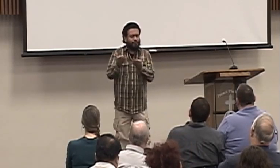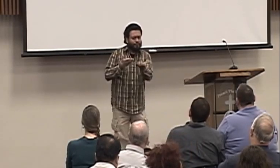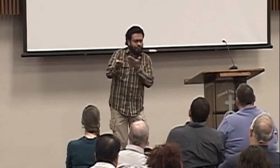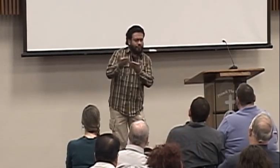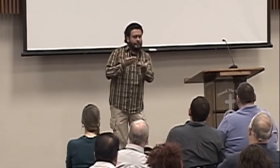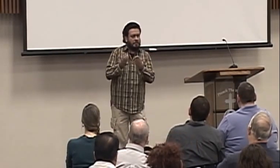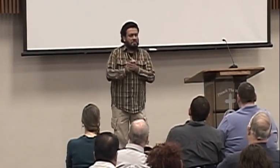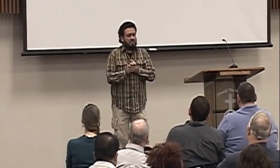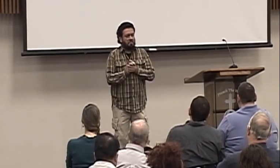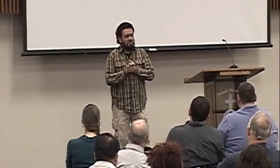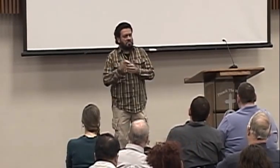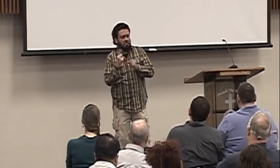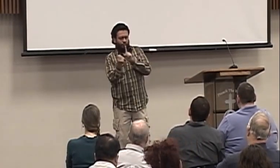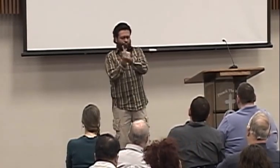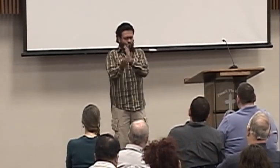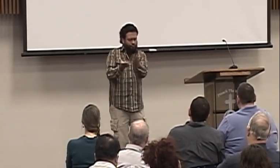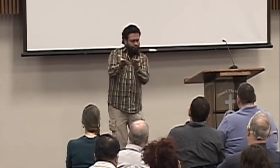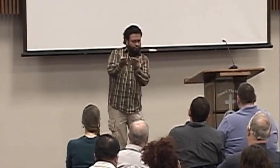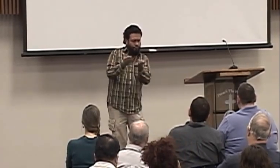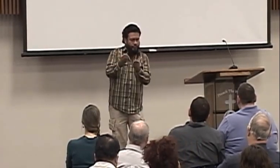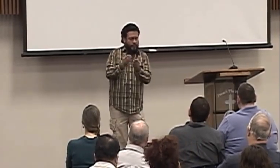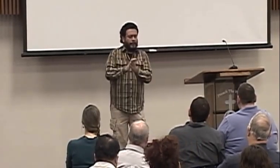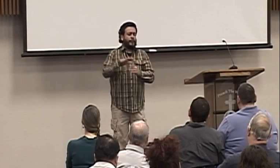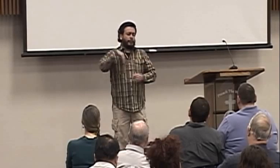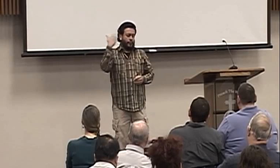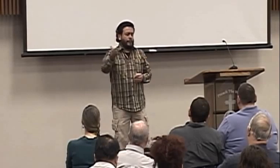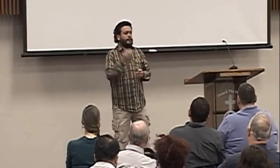So we talked back and forth. We met him.